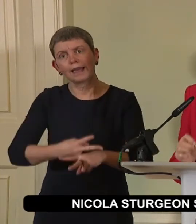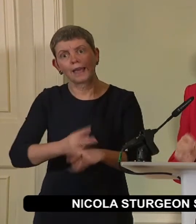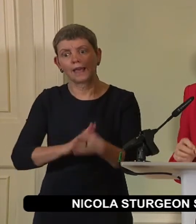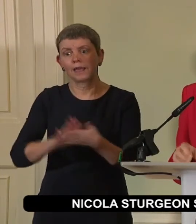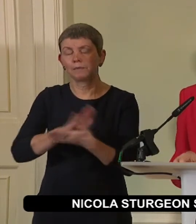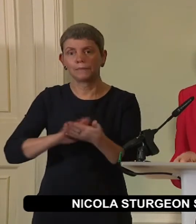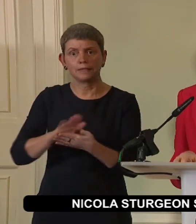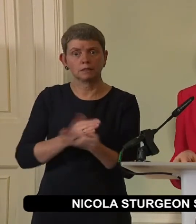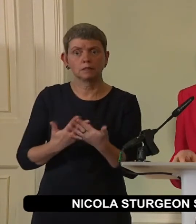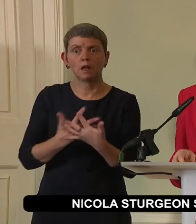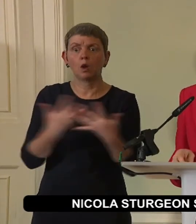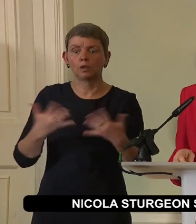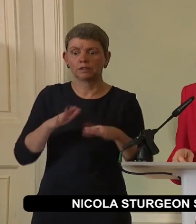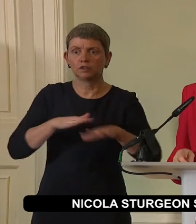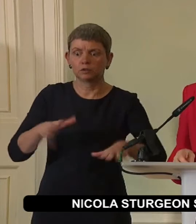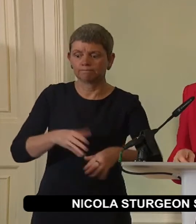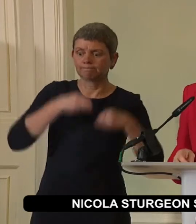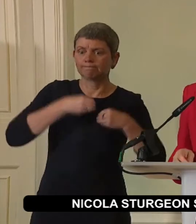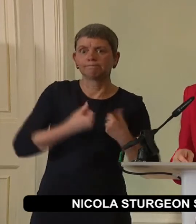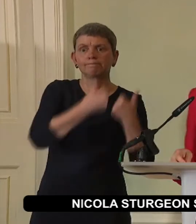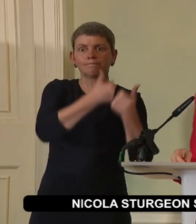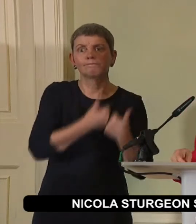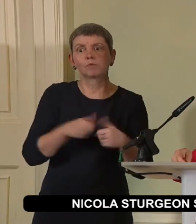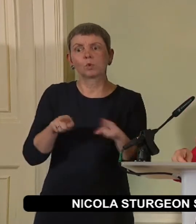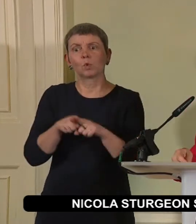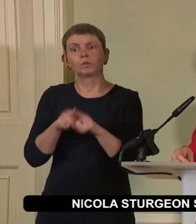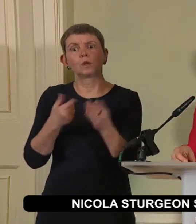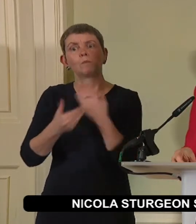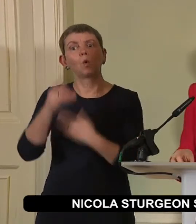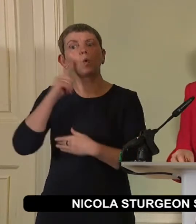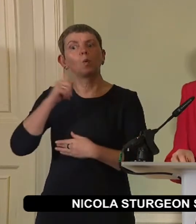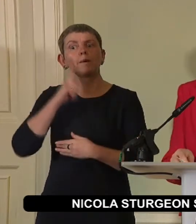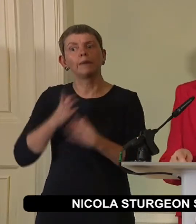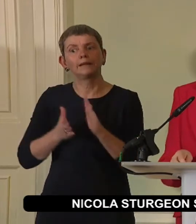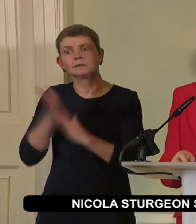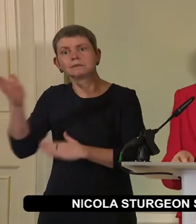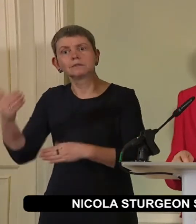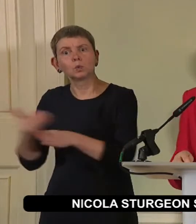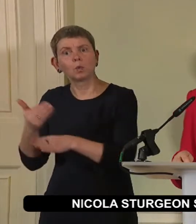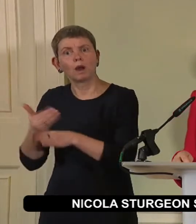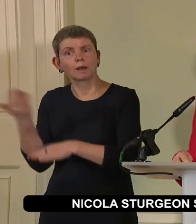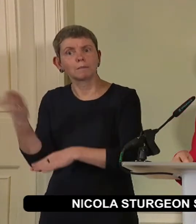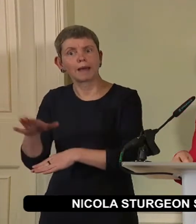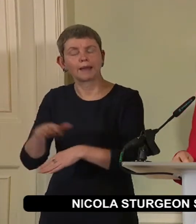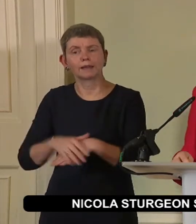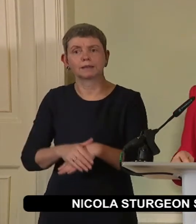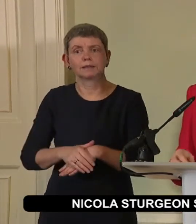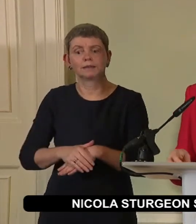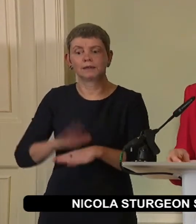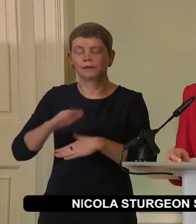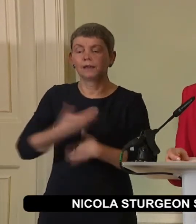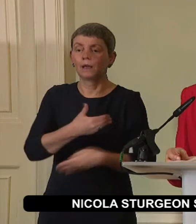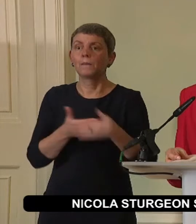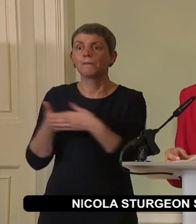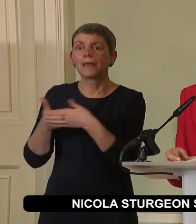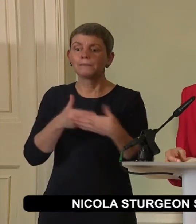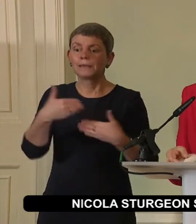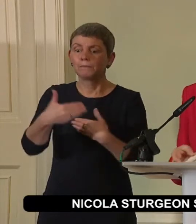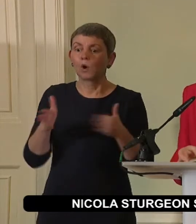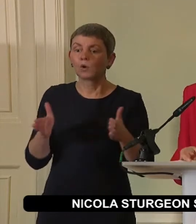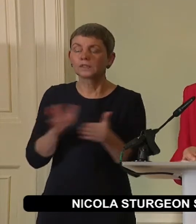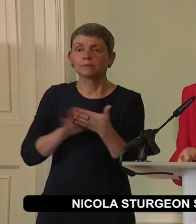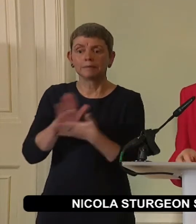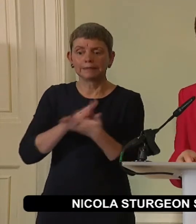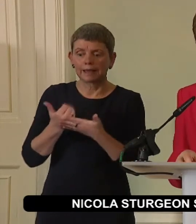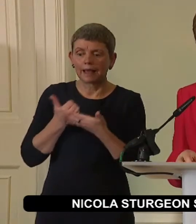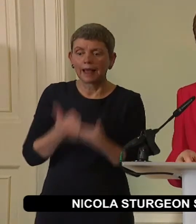enabling more women to return to work. The baby box is enshrining our aspiration that every child should have the best